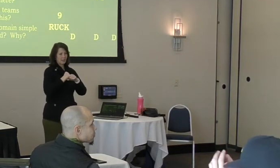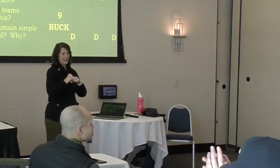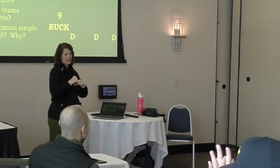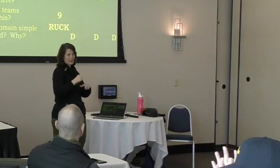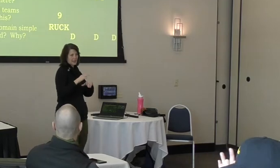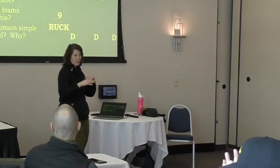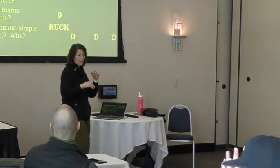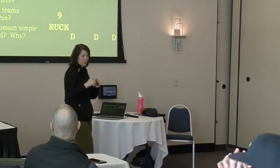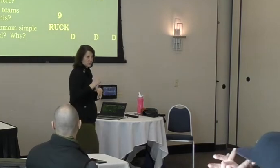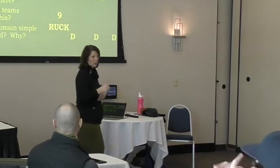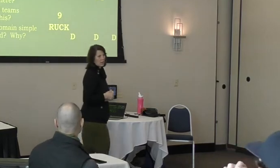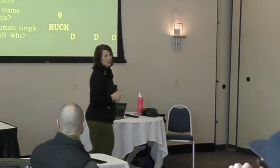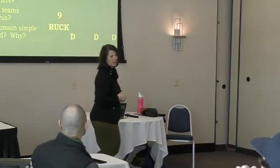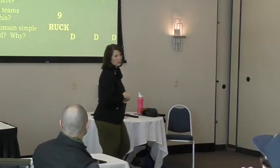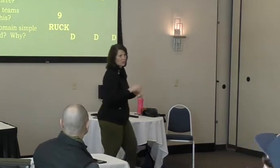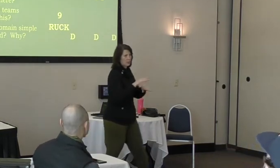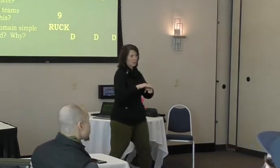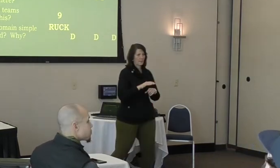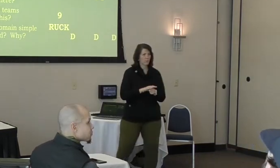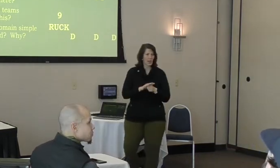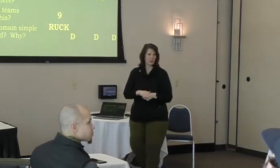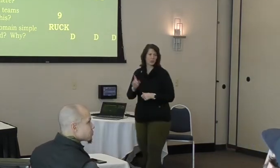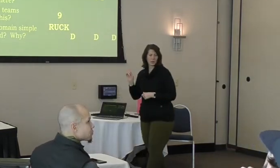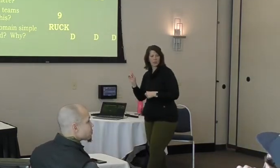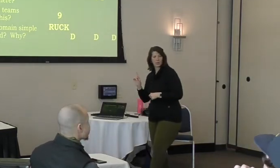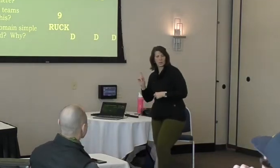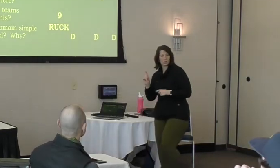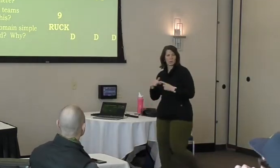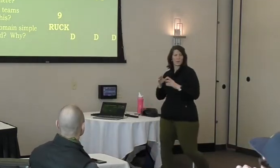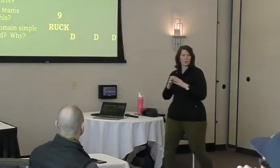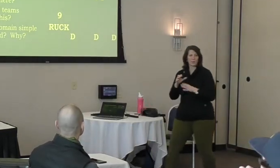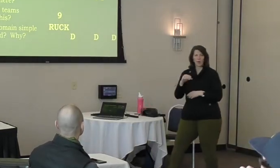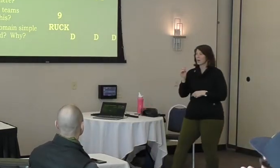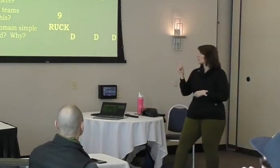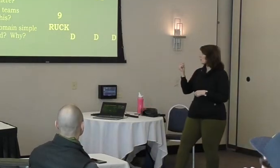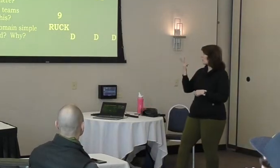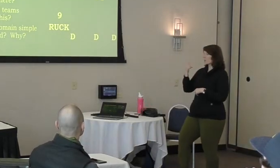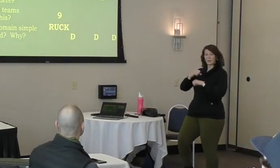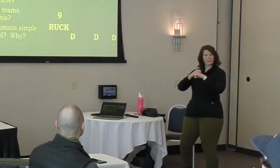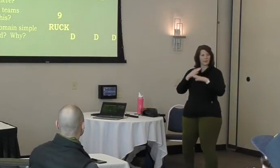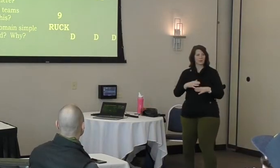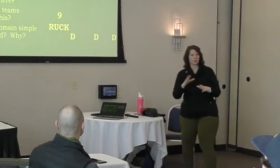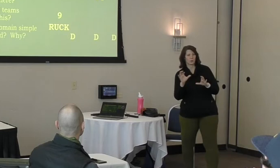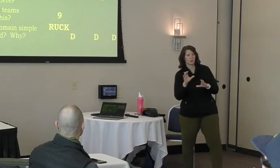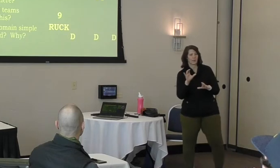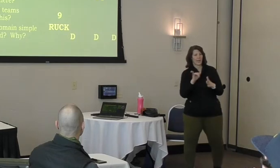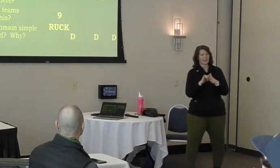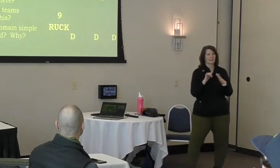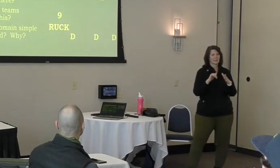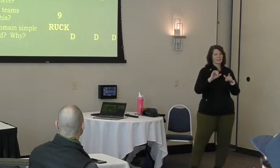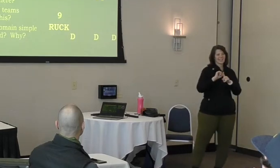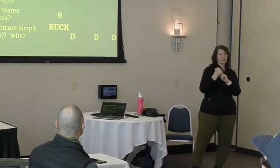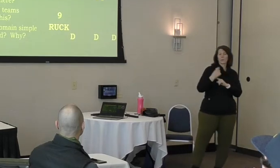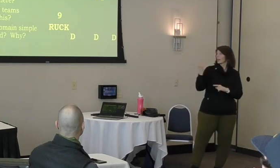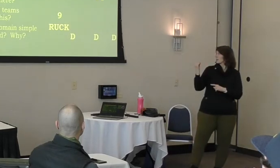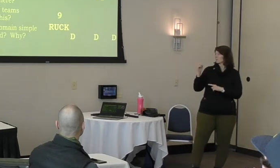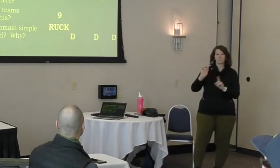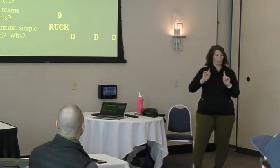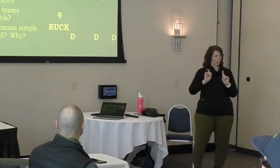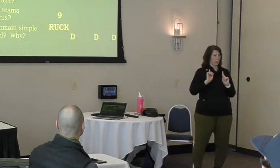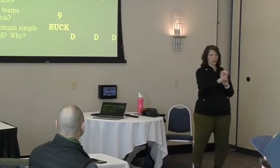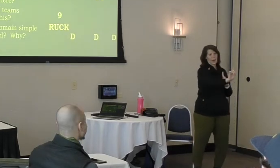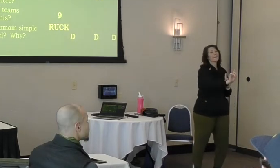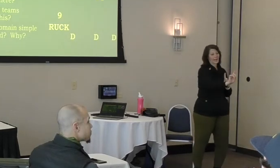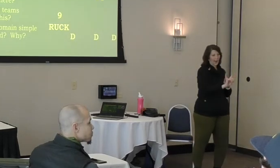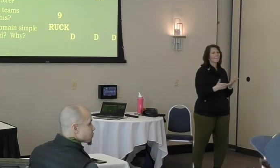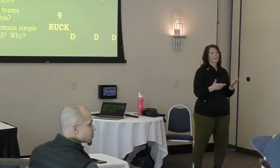comfortable, they're putting pressure up faster, right? As soon as that ball's out, what are these three defenders doing in this situation? They're coming up,